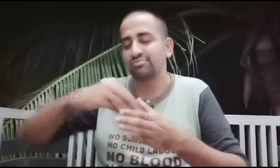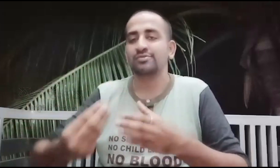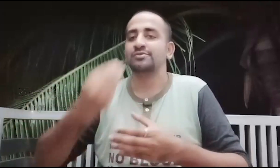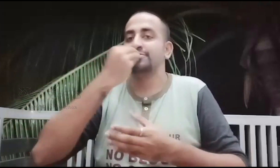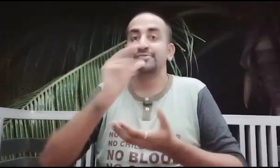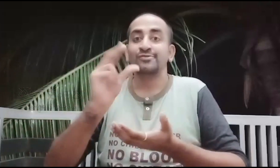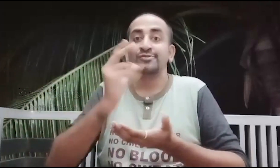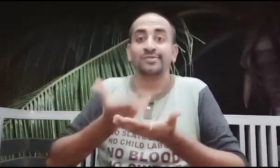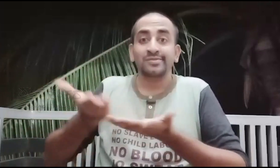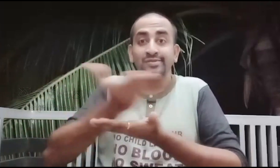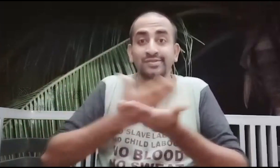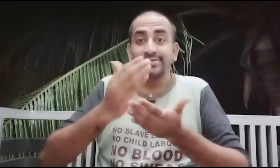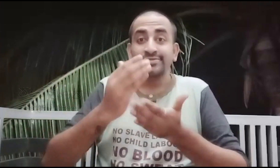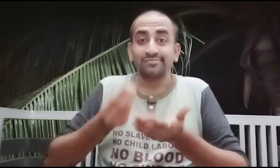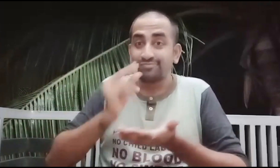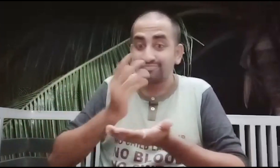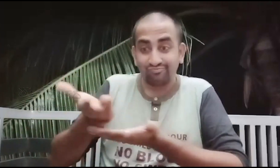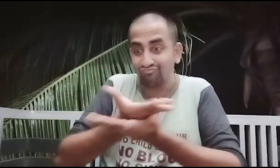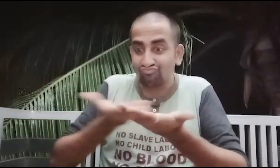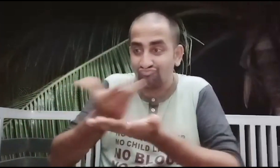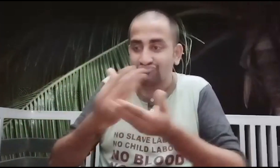this egg every morning and eat it.